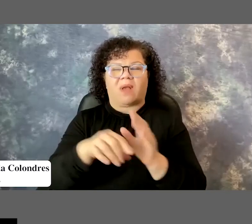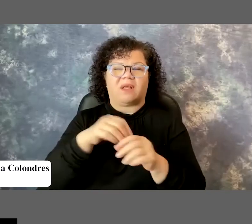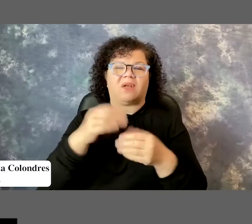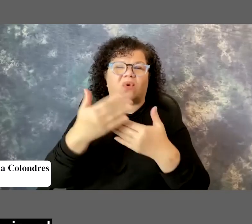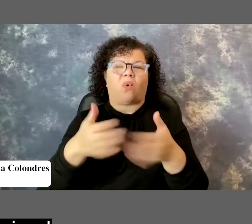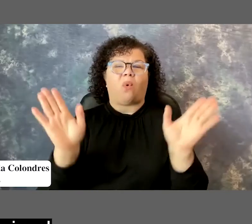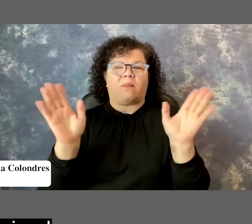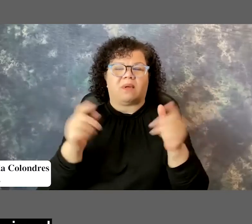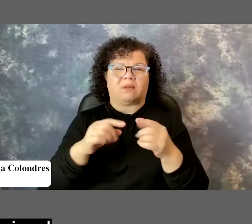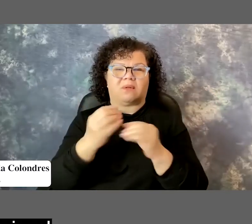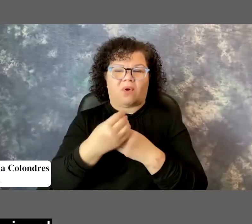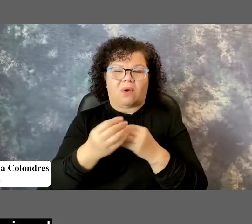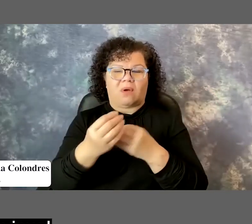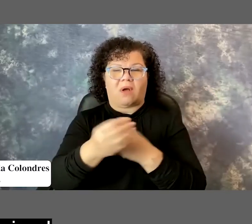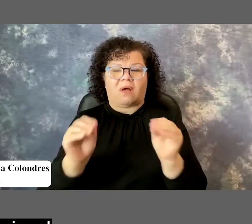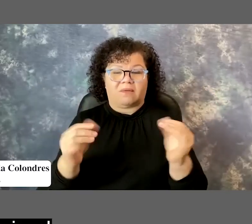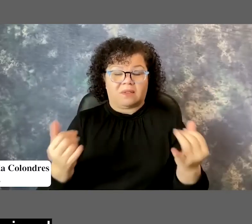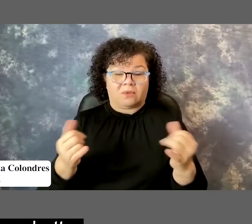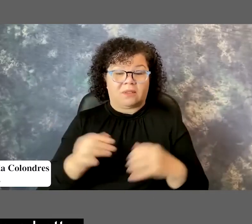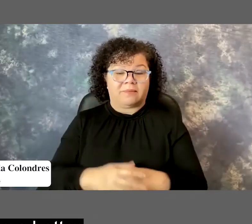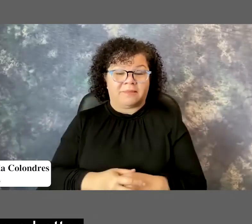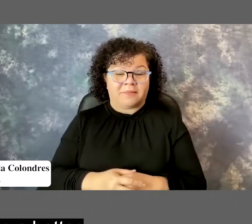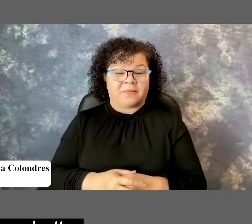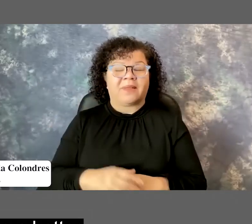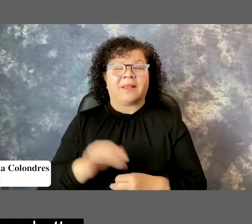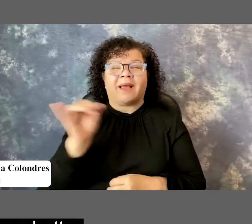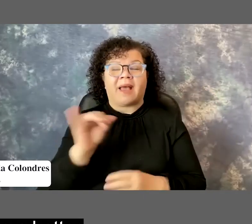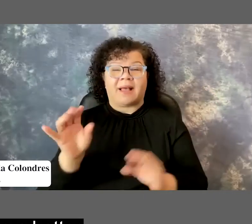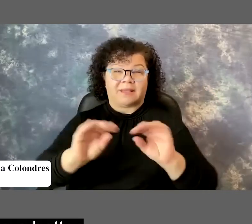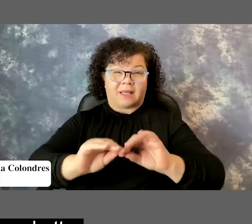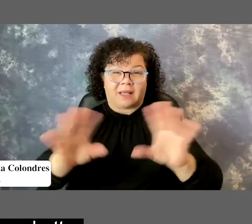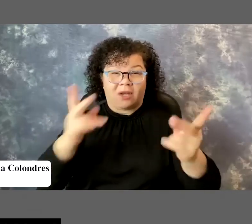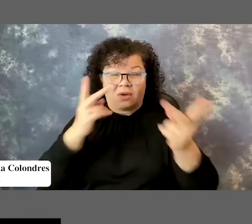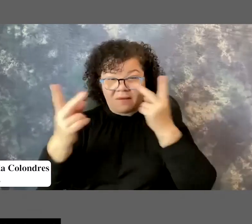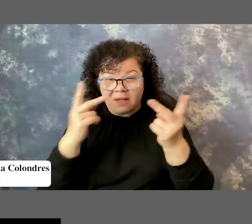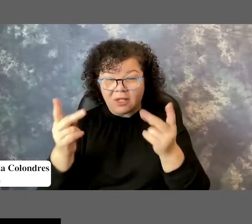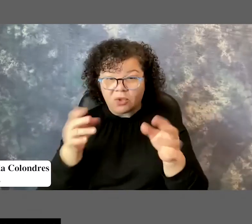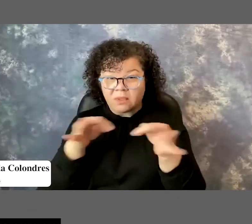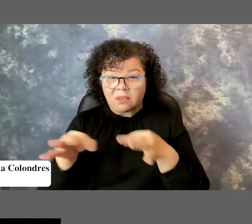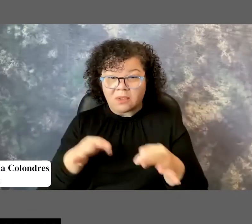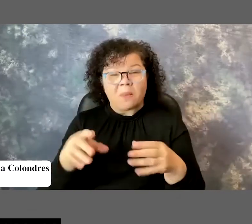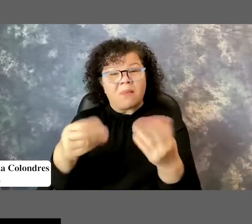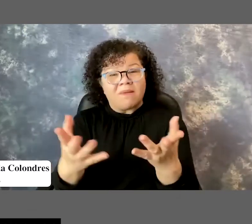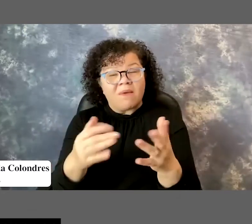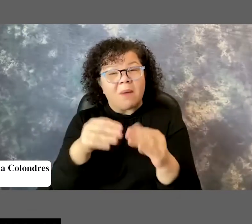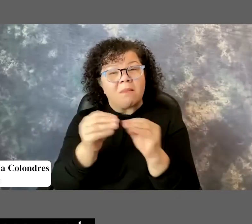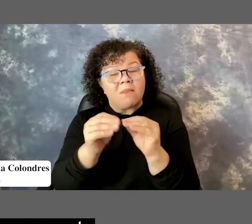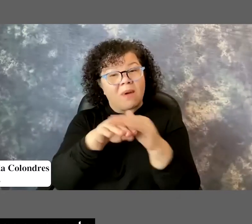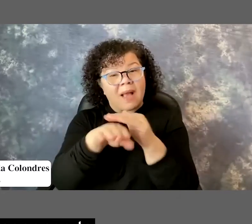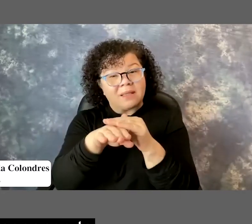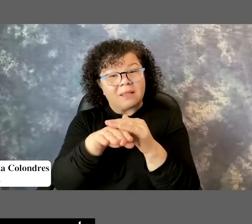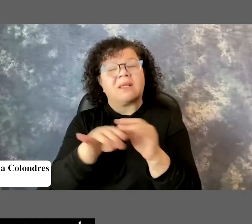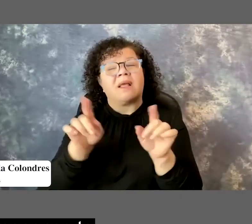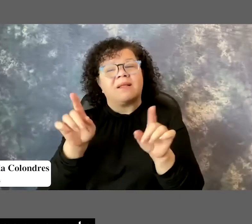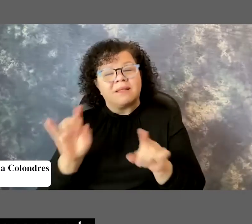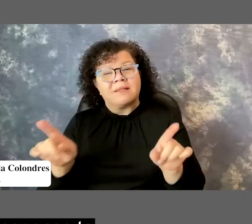today. Just like clear visual descriptions create a greater opportunity for access, so too should our